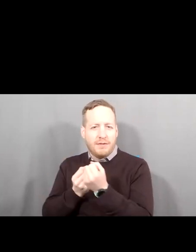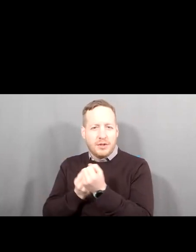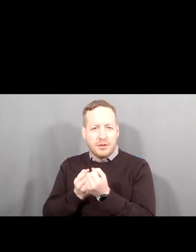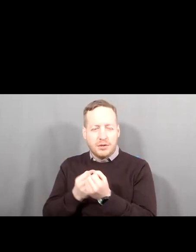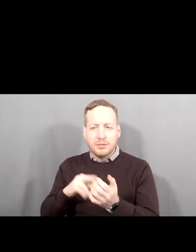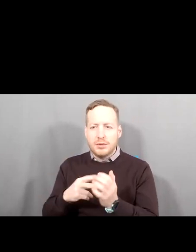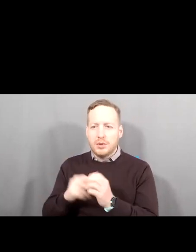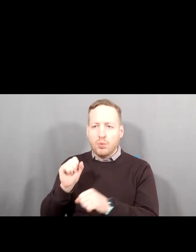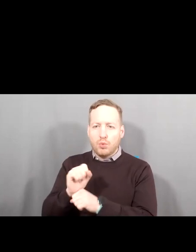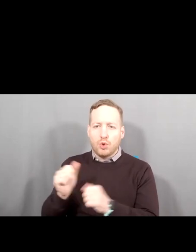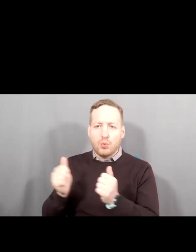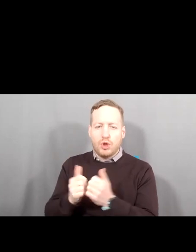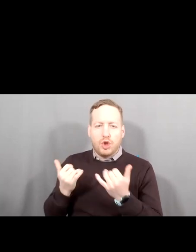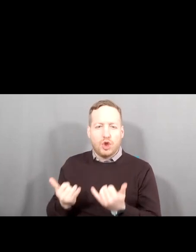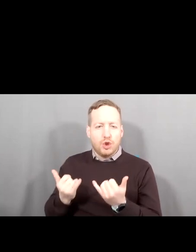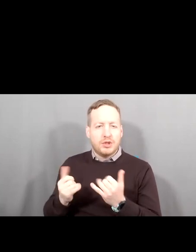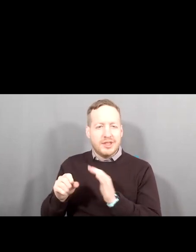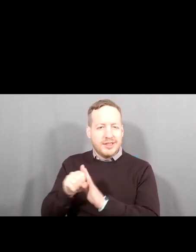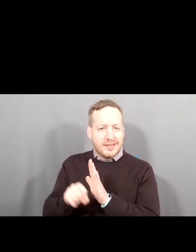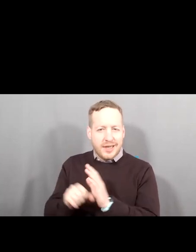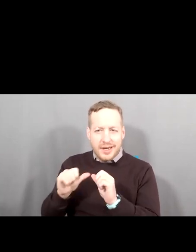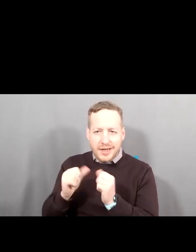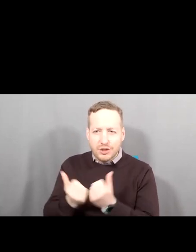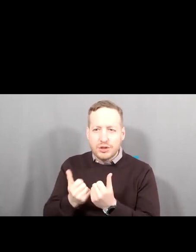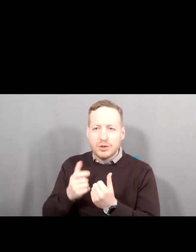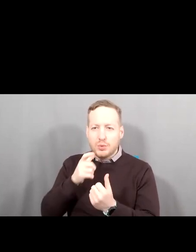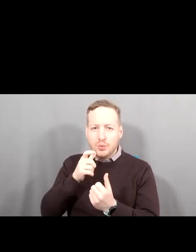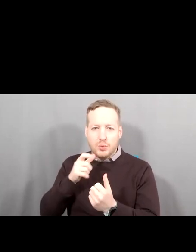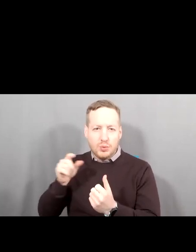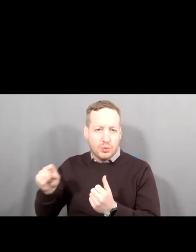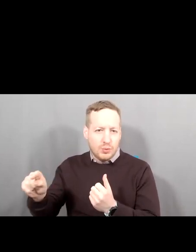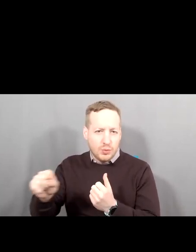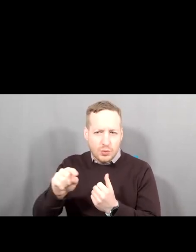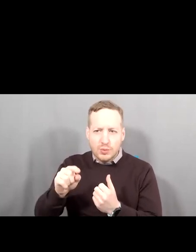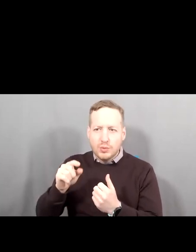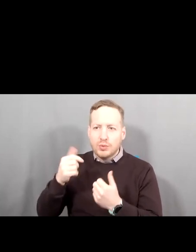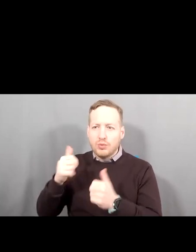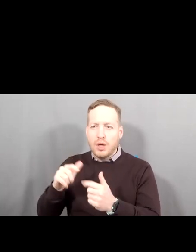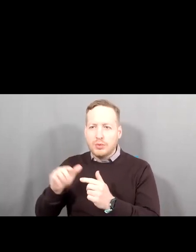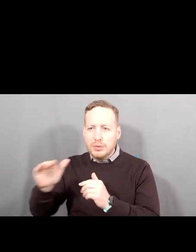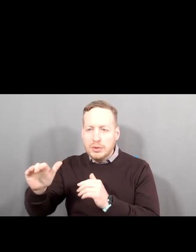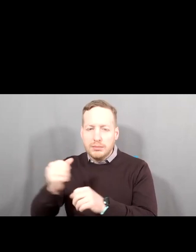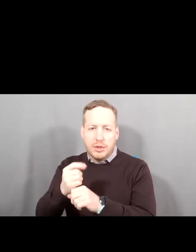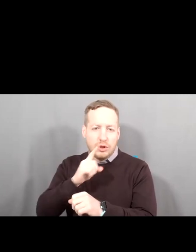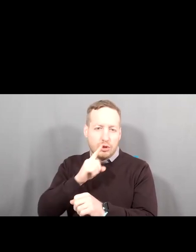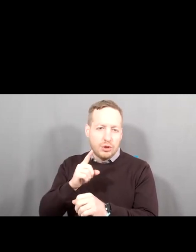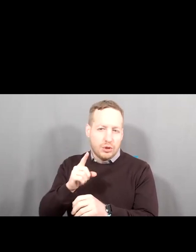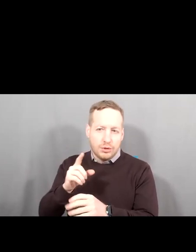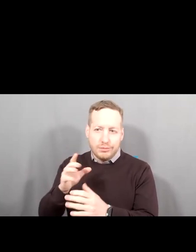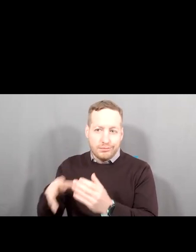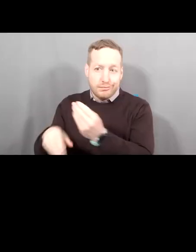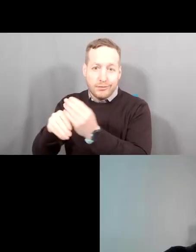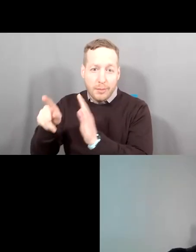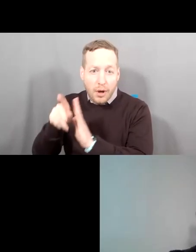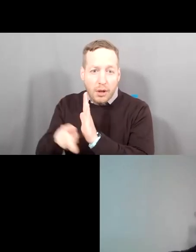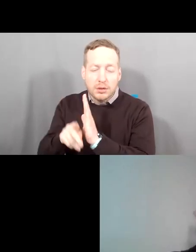law. But we also have systemic advocacy about working with the state agencies and who they are, what they do,